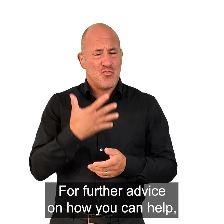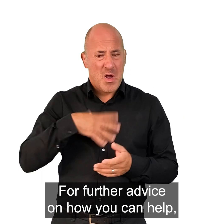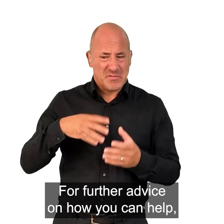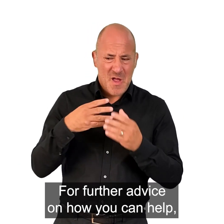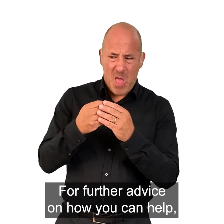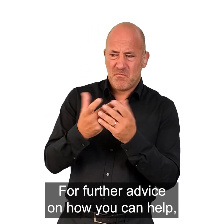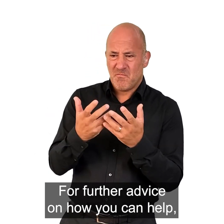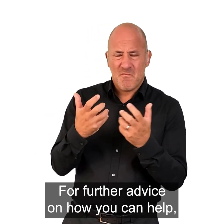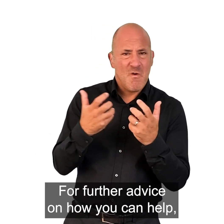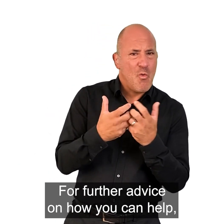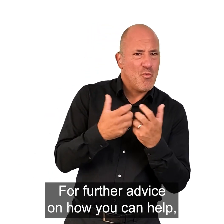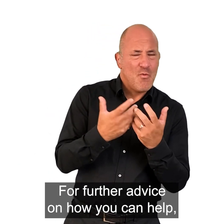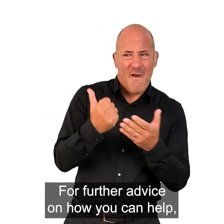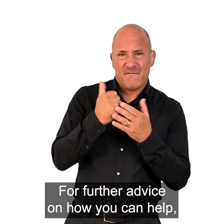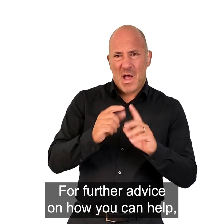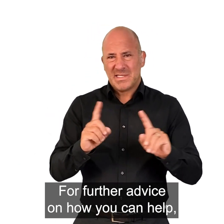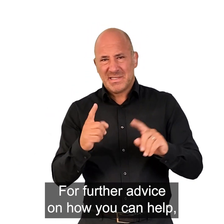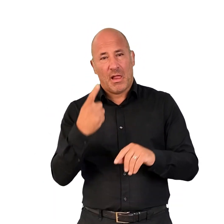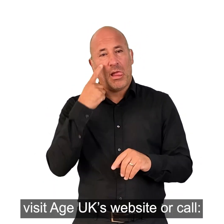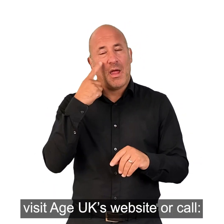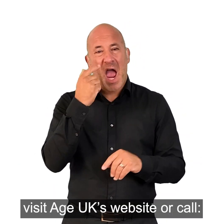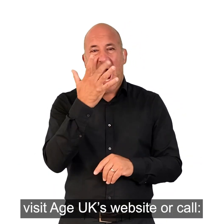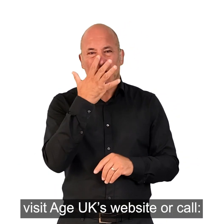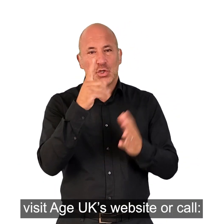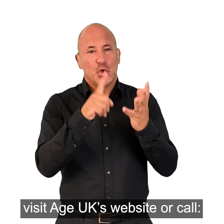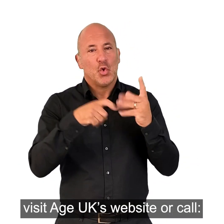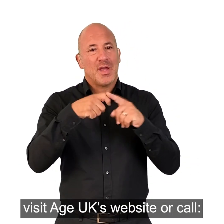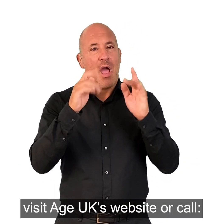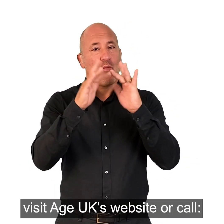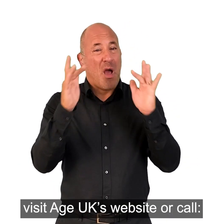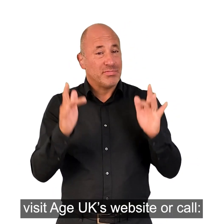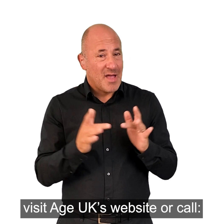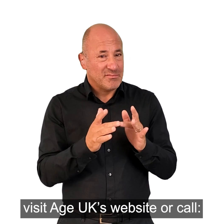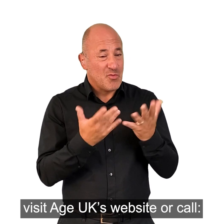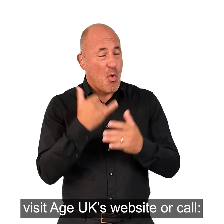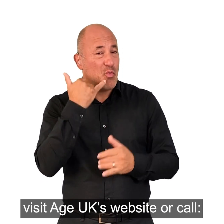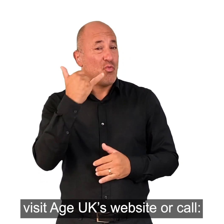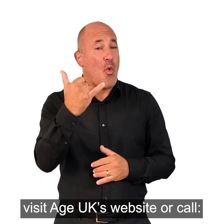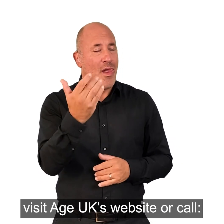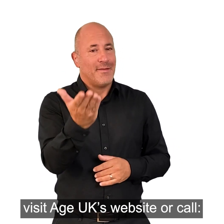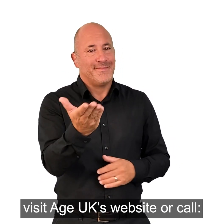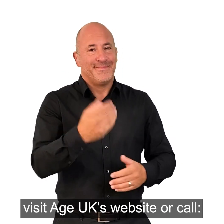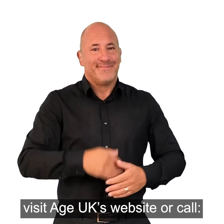For further advice on how you can help, visit Age UK's website or call.